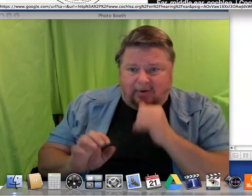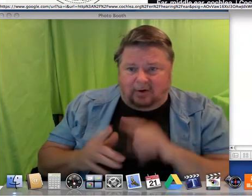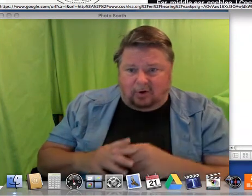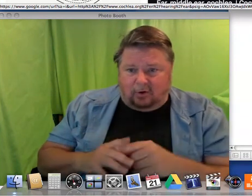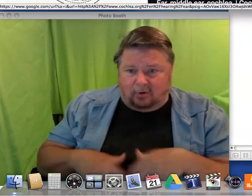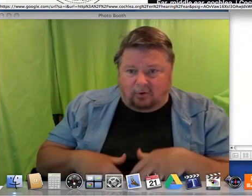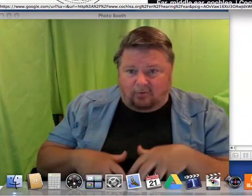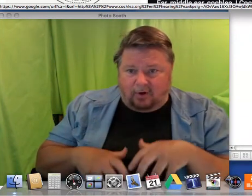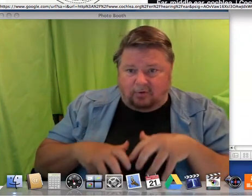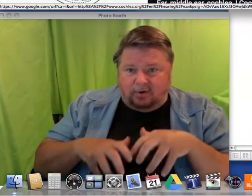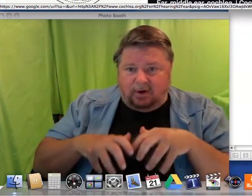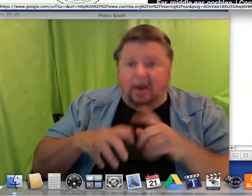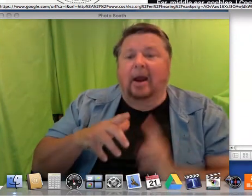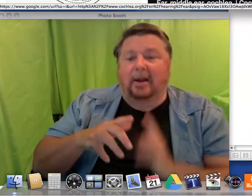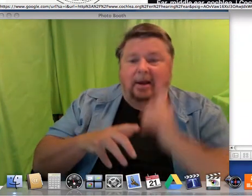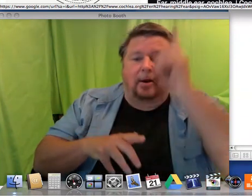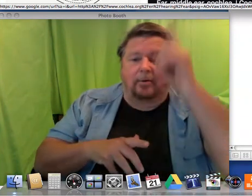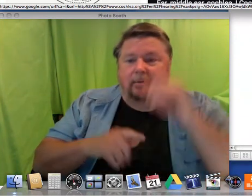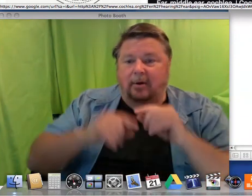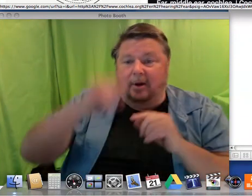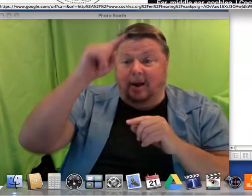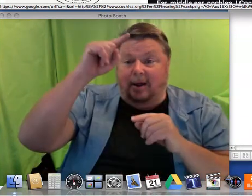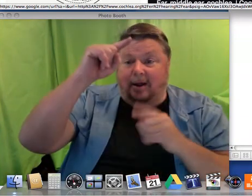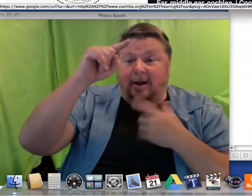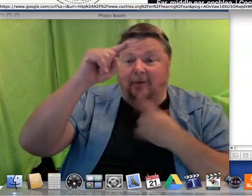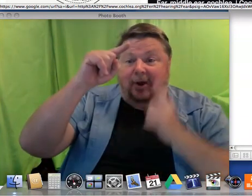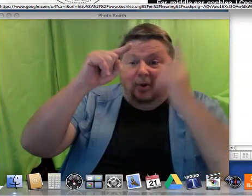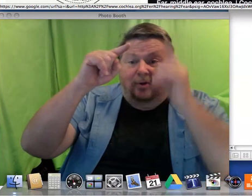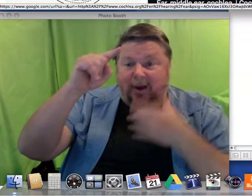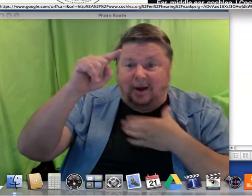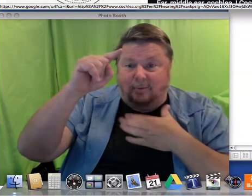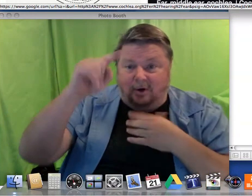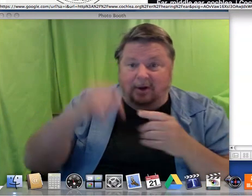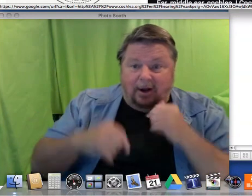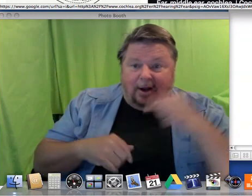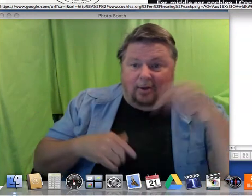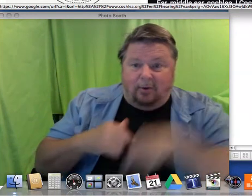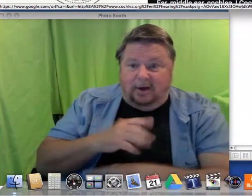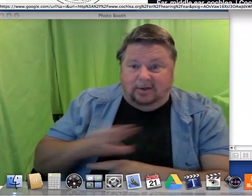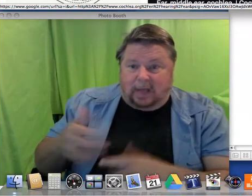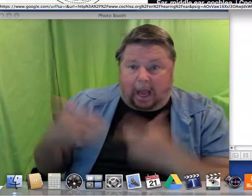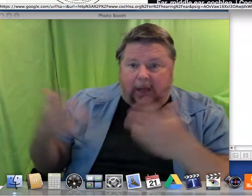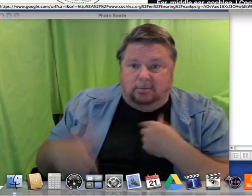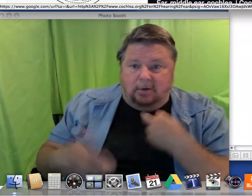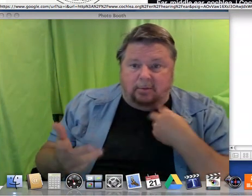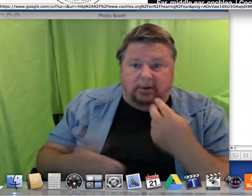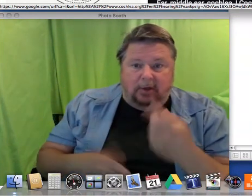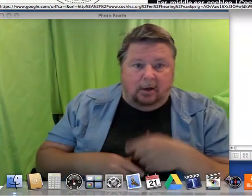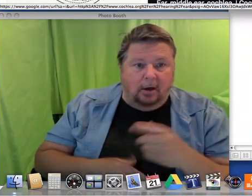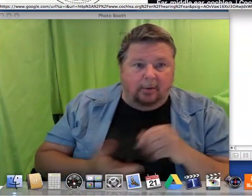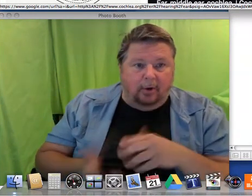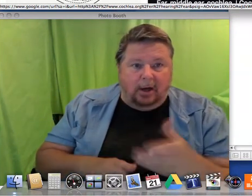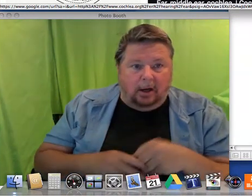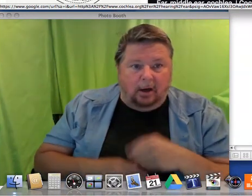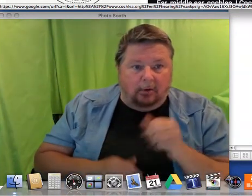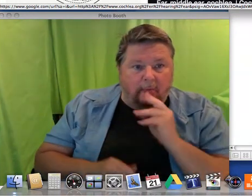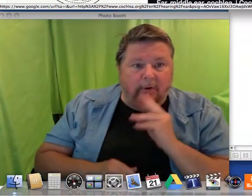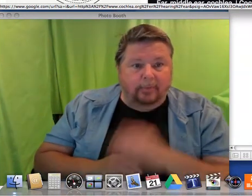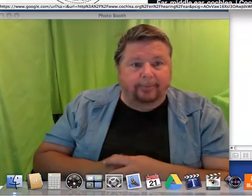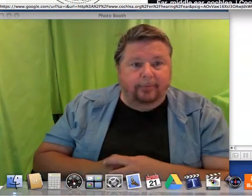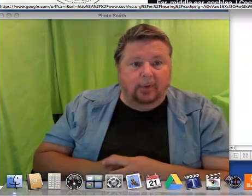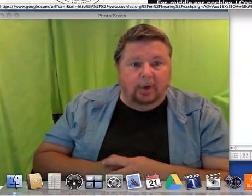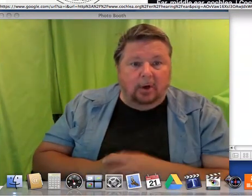patient and start to float, and then they know, aha, if I go this way I can breathe. Otherwise, I'll be stuck and I'm going to die under the